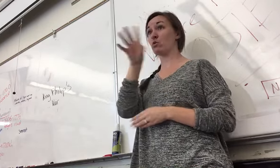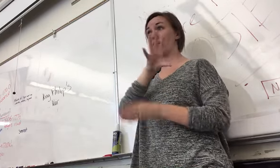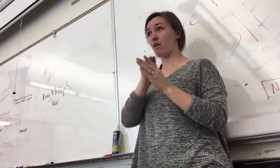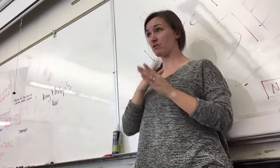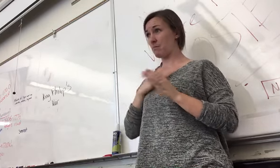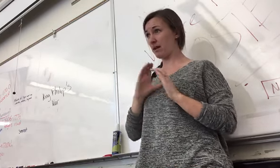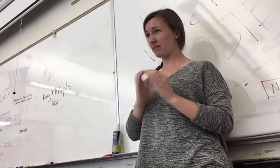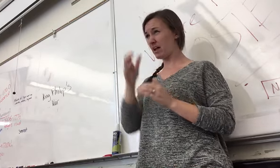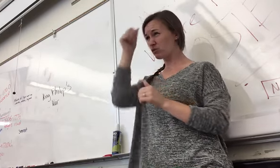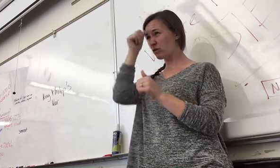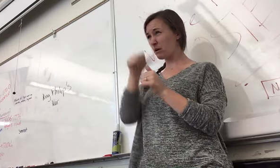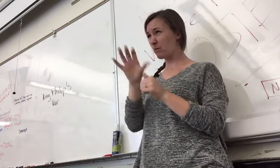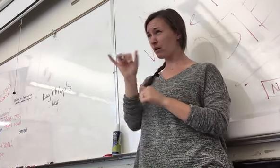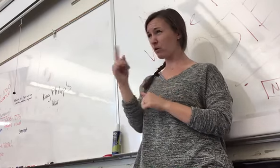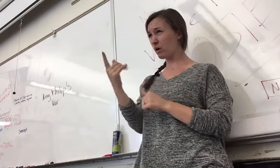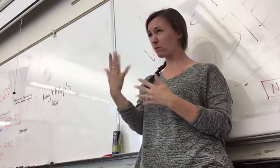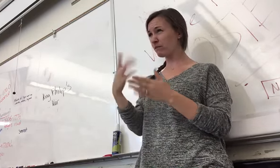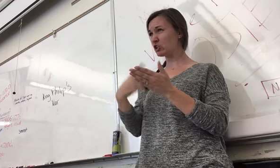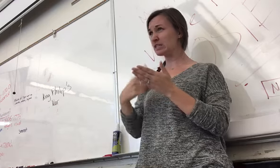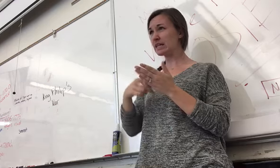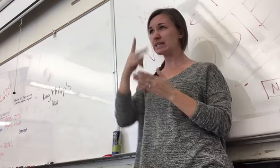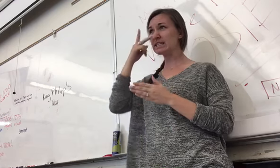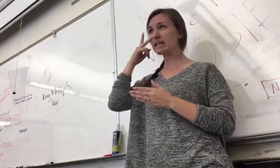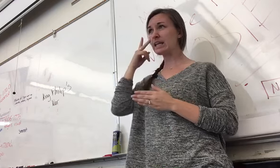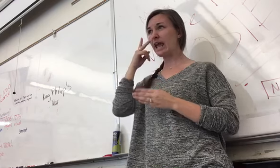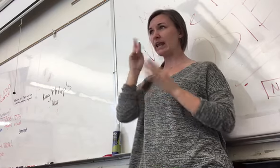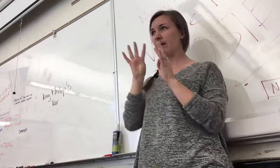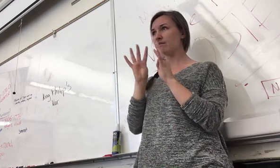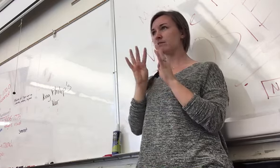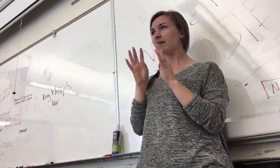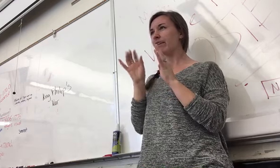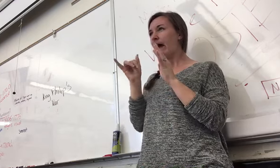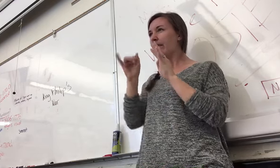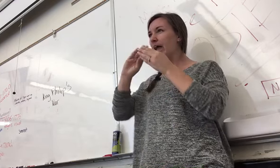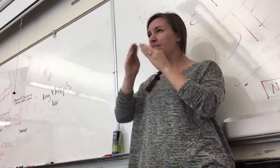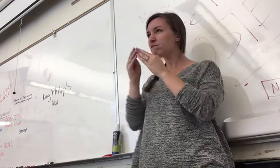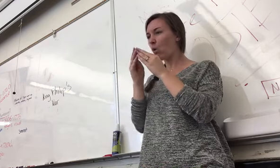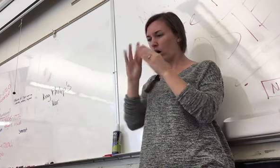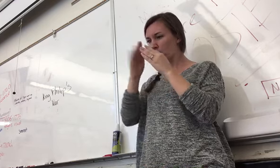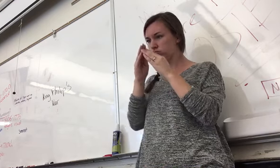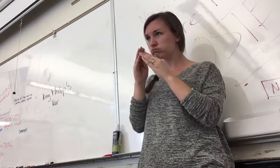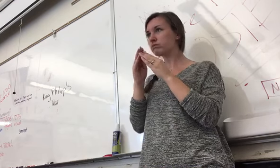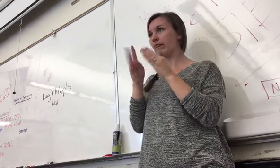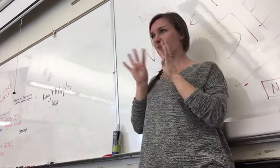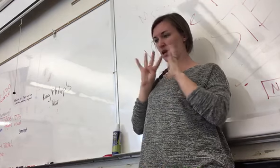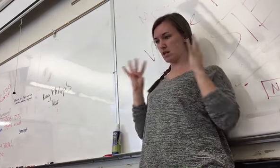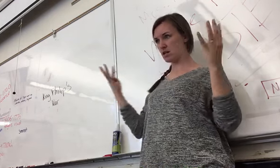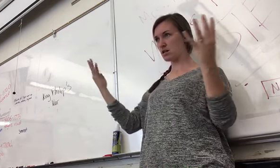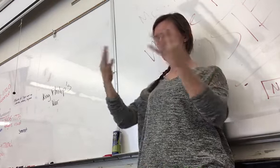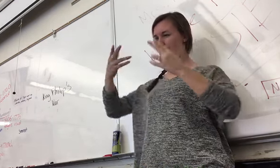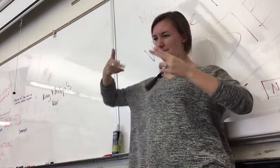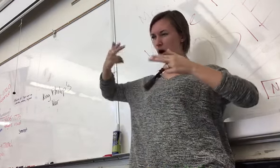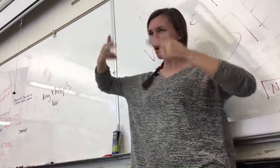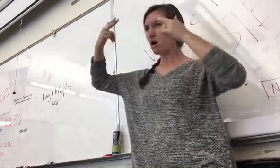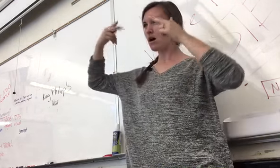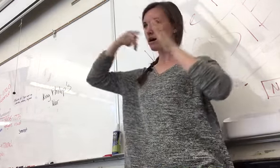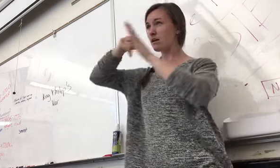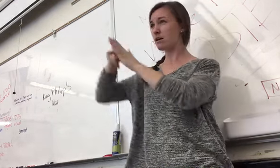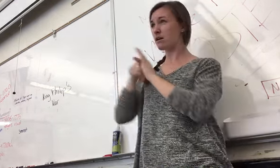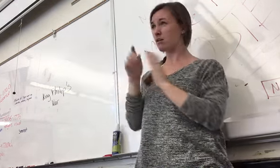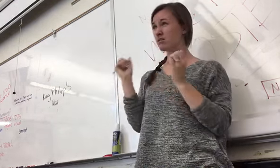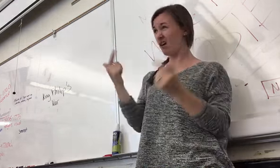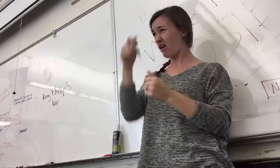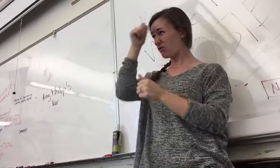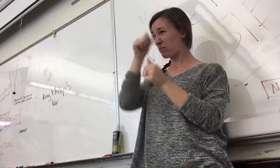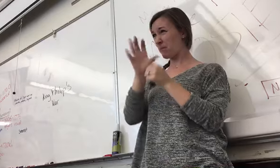was the one where we talked about the natives surrounded that fort and then shot all the people dead. Basically, the solution to